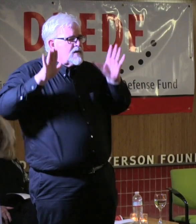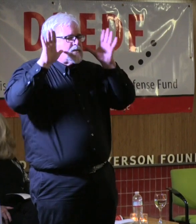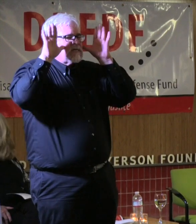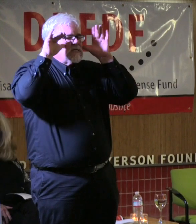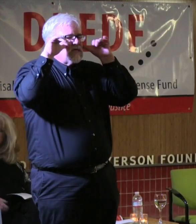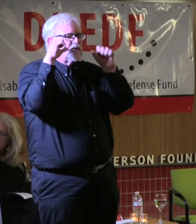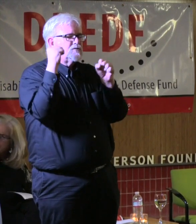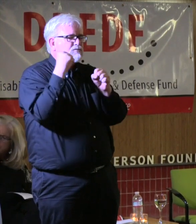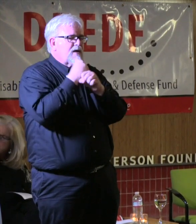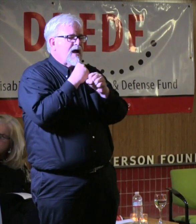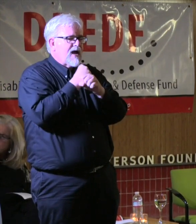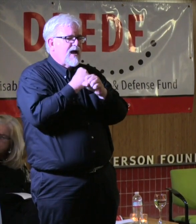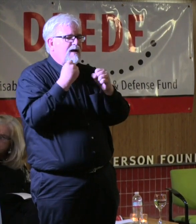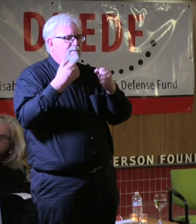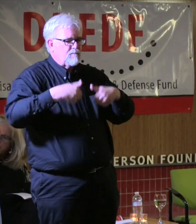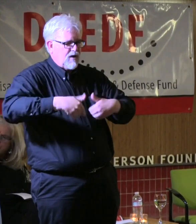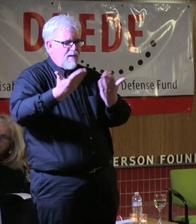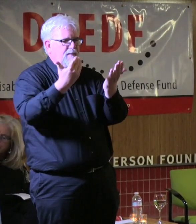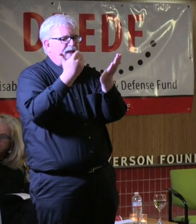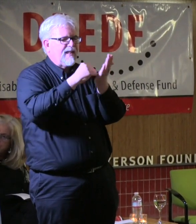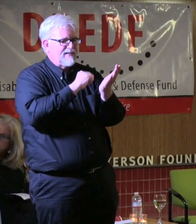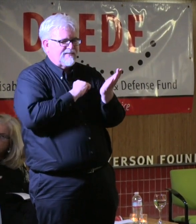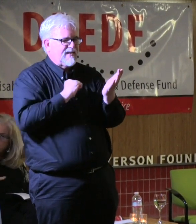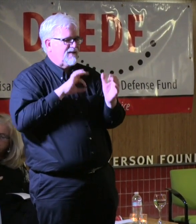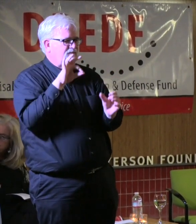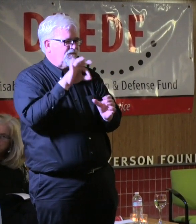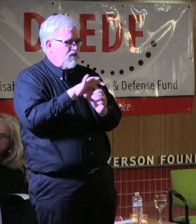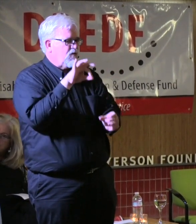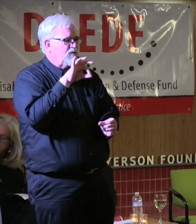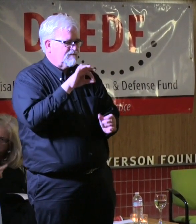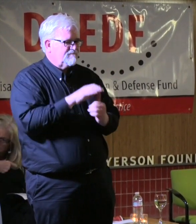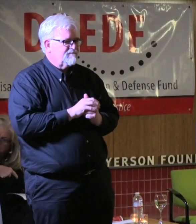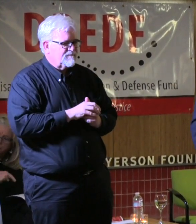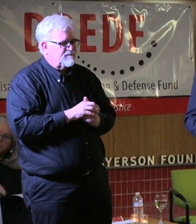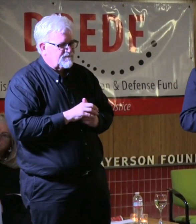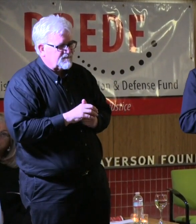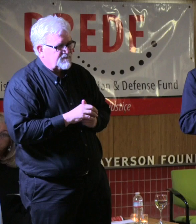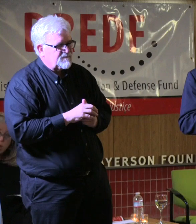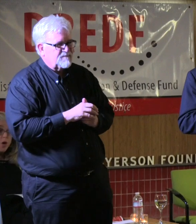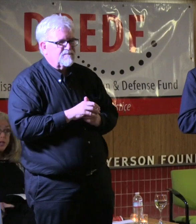possible to bring it up again on the Senate floor for another vote.